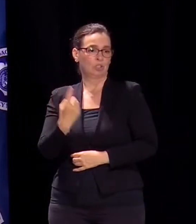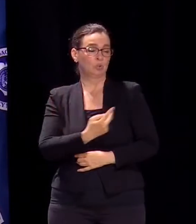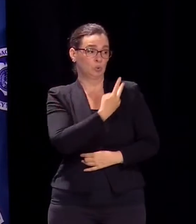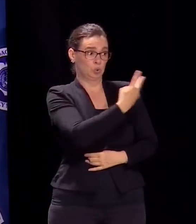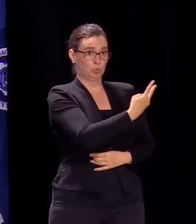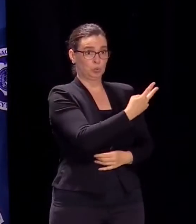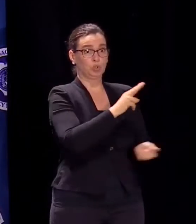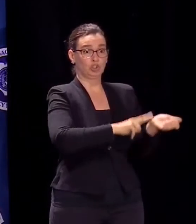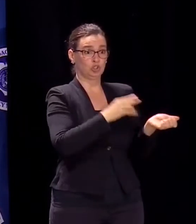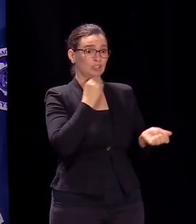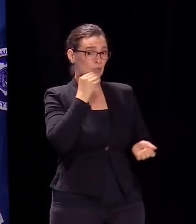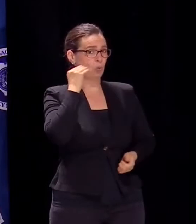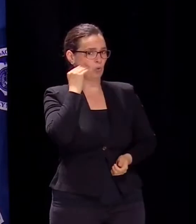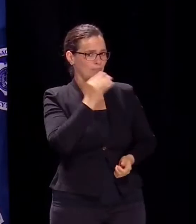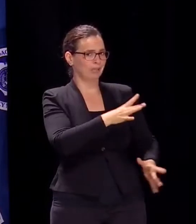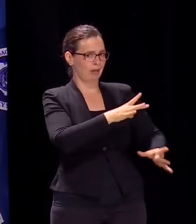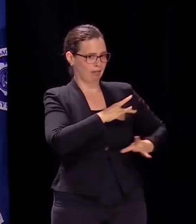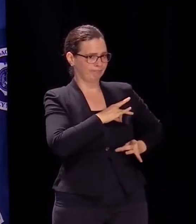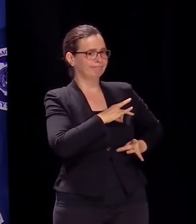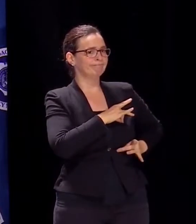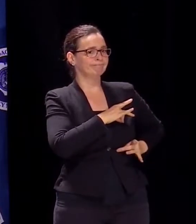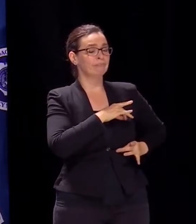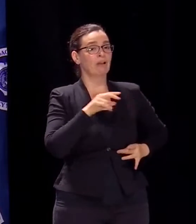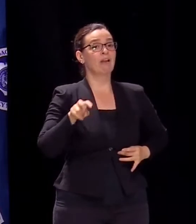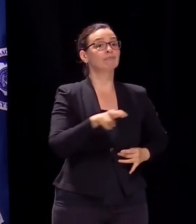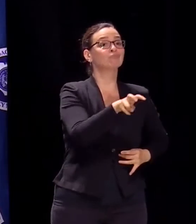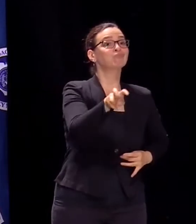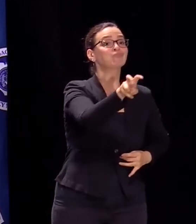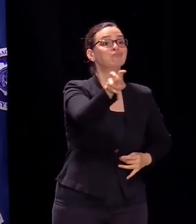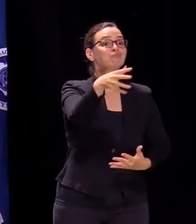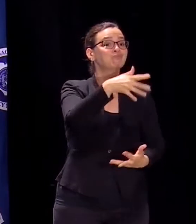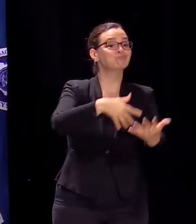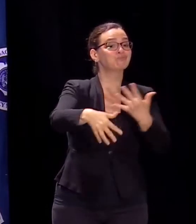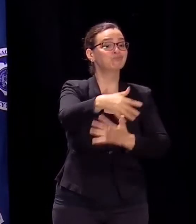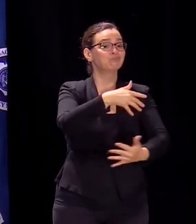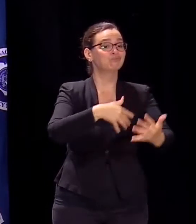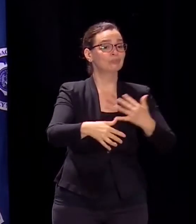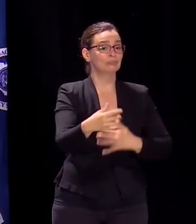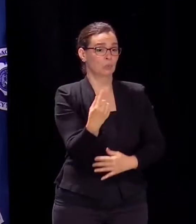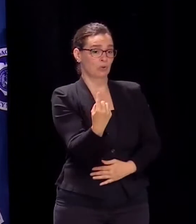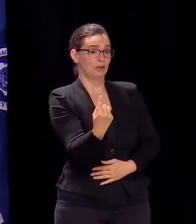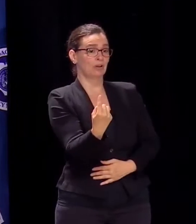travel, 8 community spread. So overall, all pretty solid numbers,